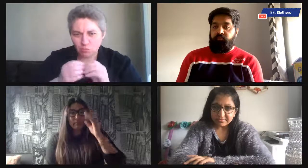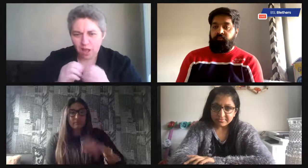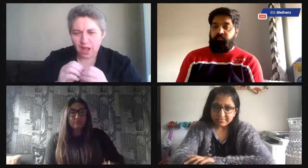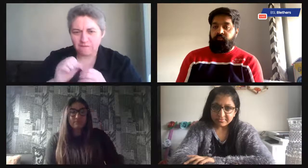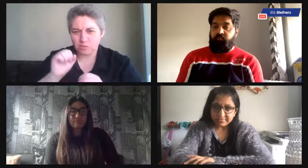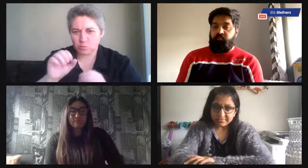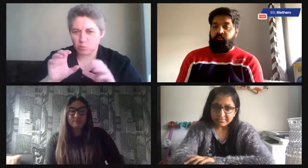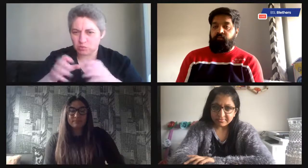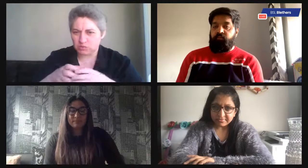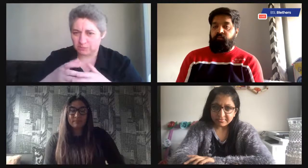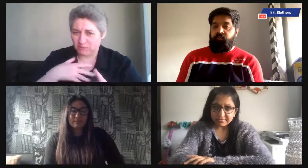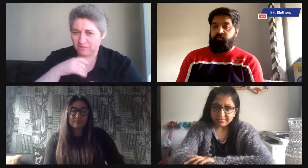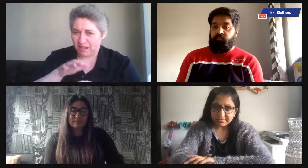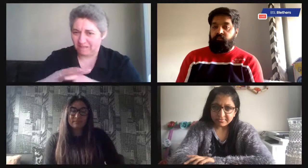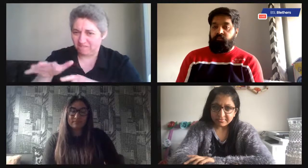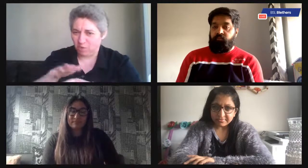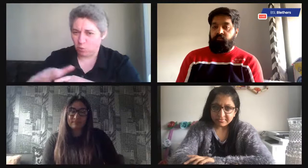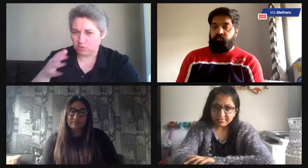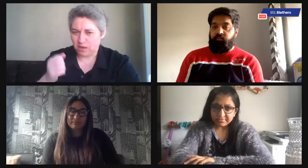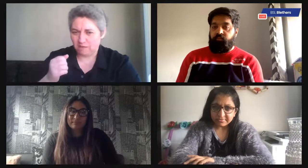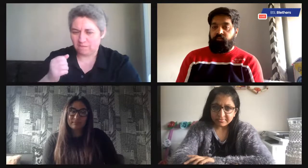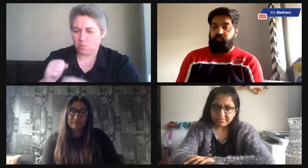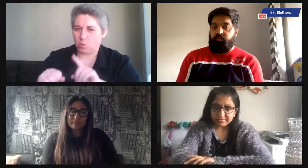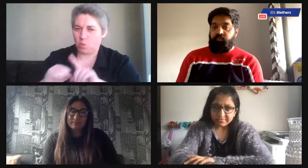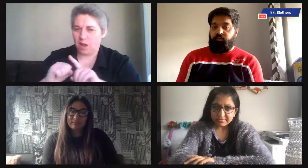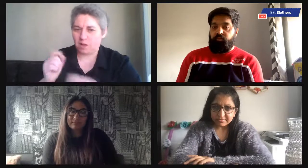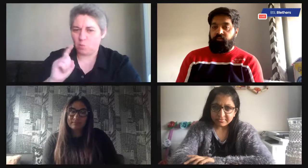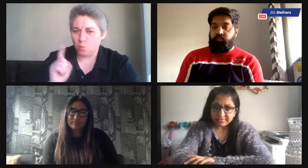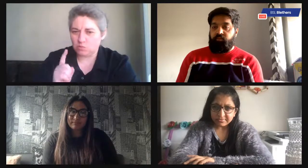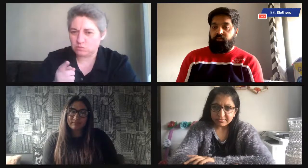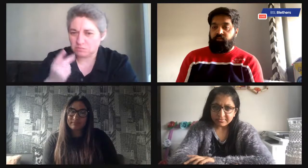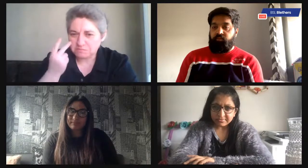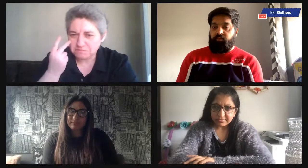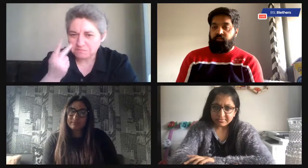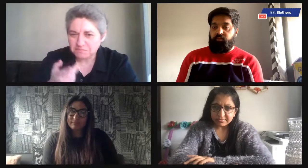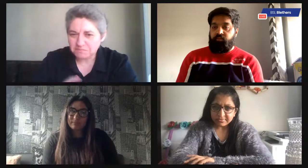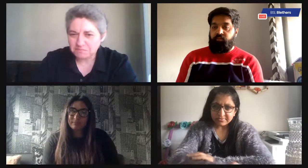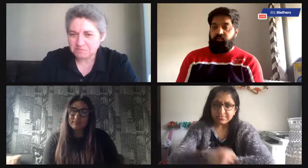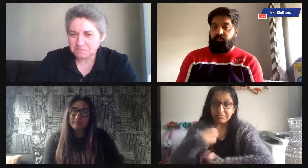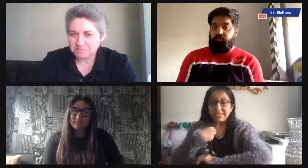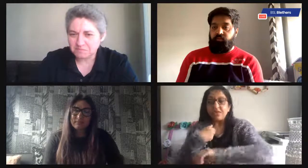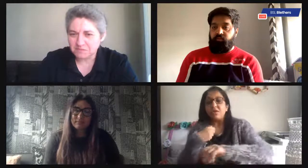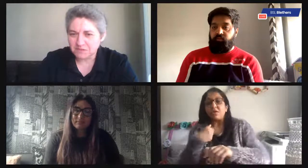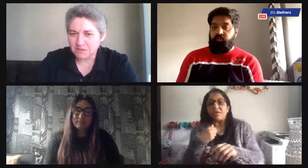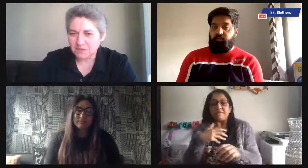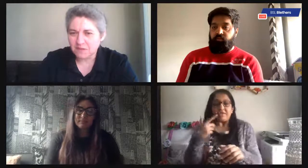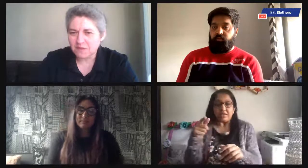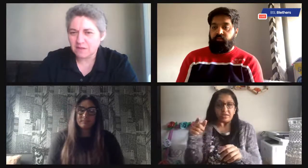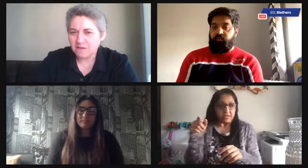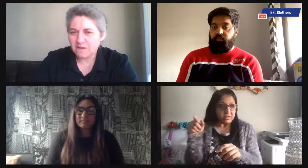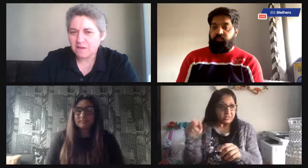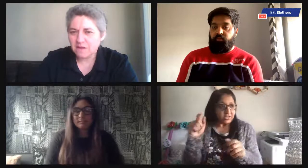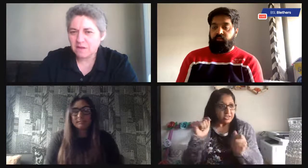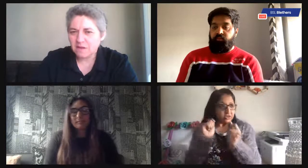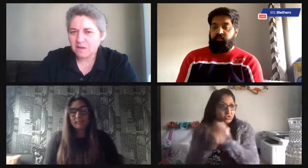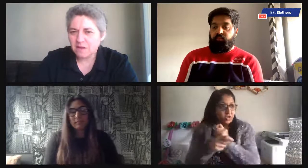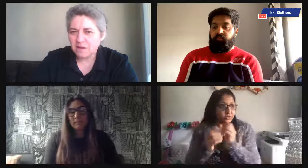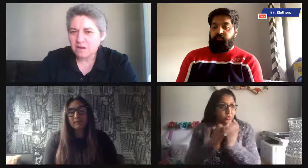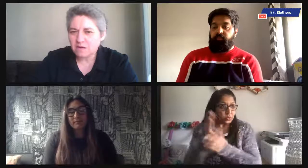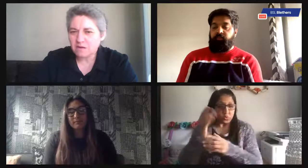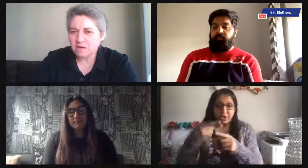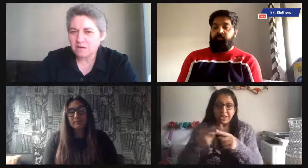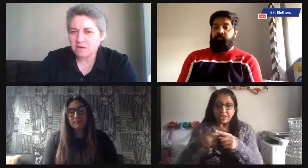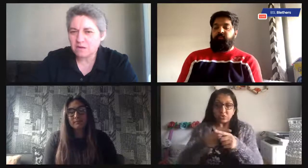Nafisa, you know, with your crafts and things like that, the fact that you couldn't have the group there, what was the impact or what did you learn from